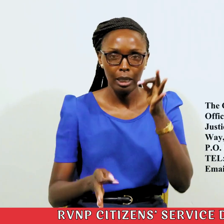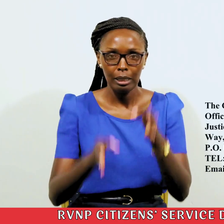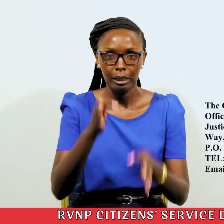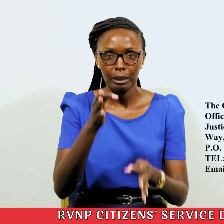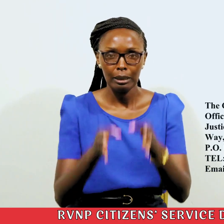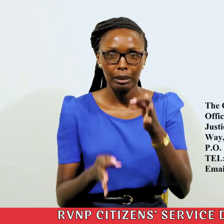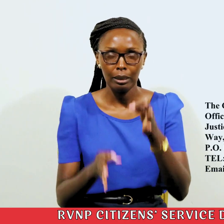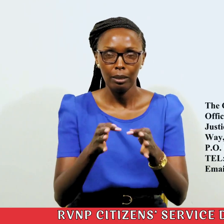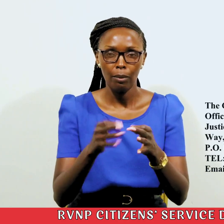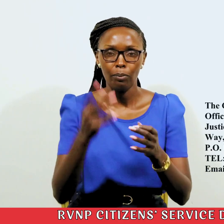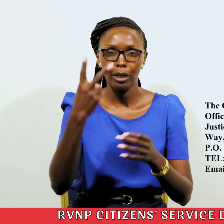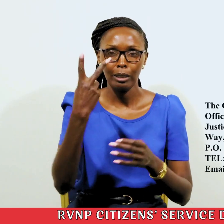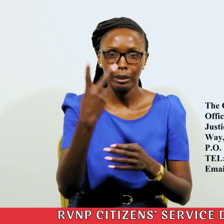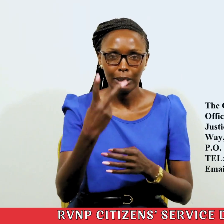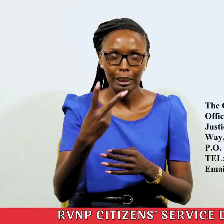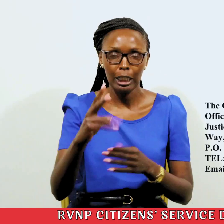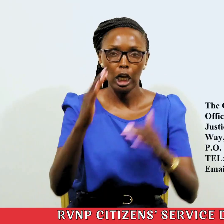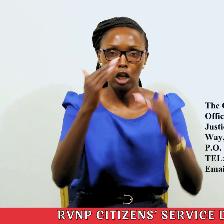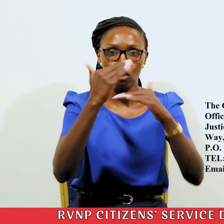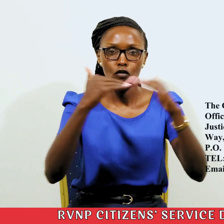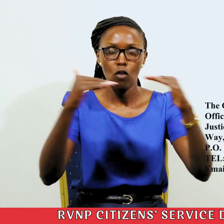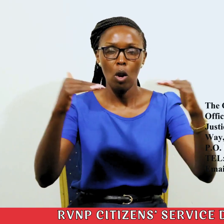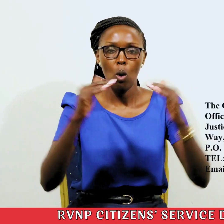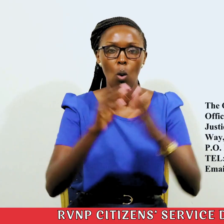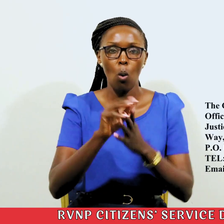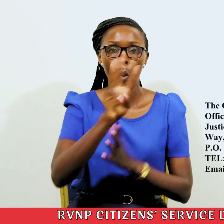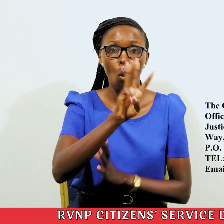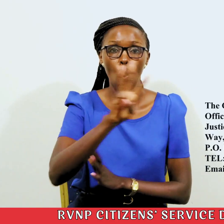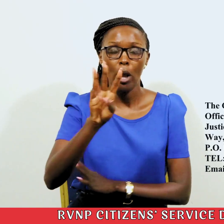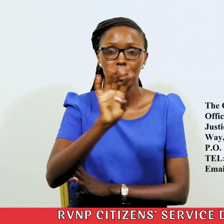2nd floor, West End Towers,